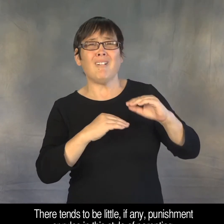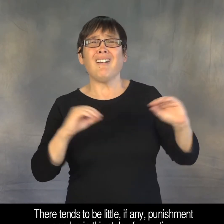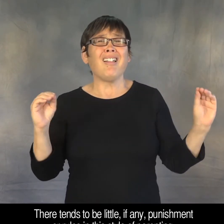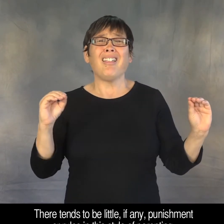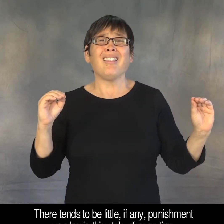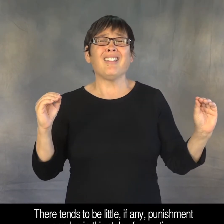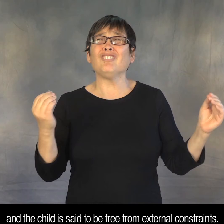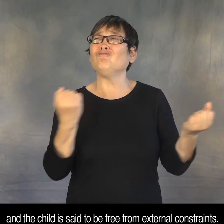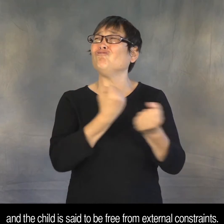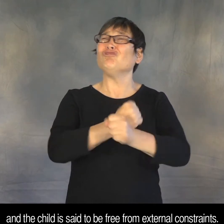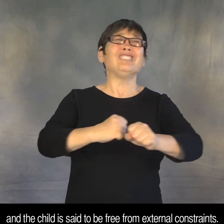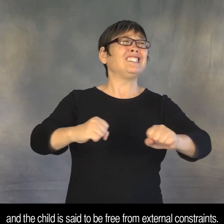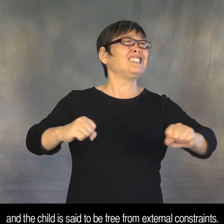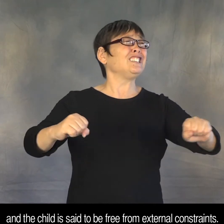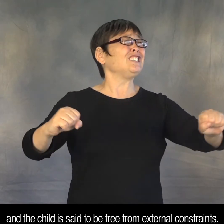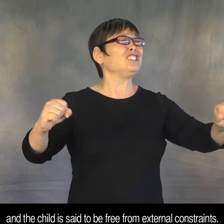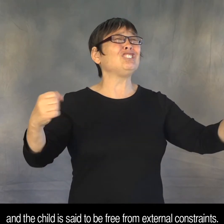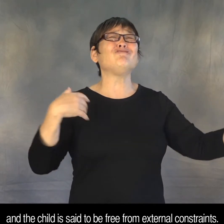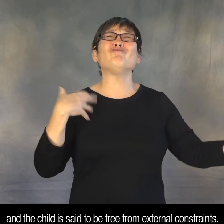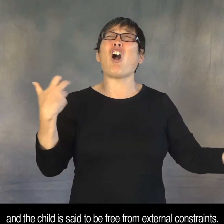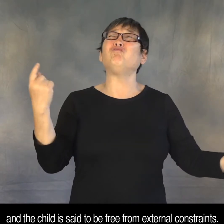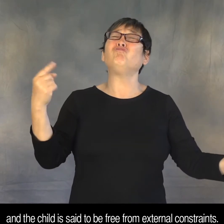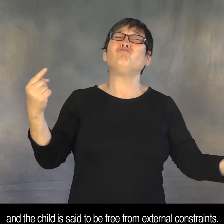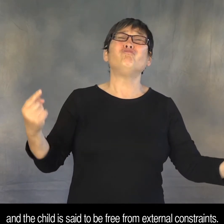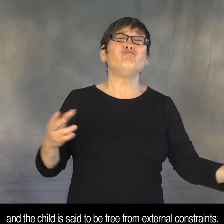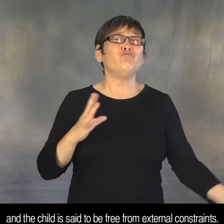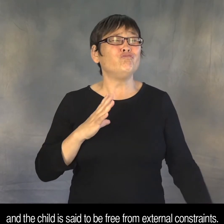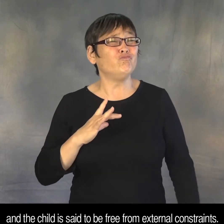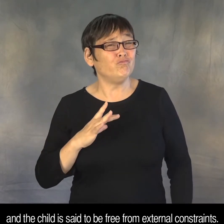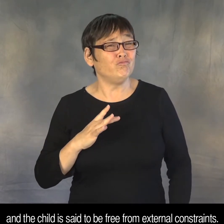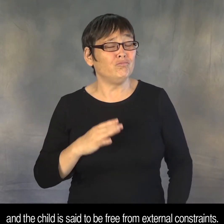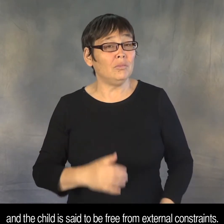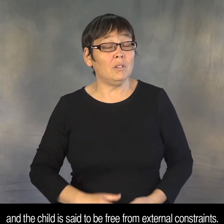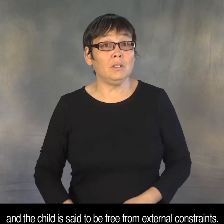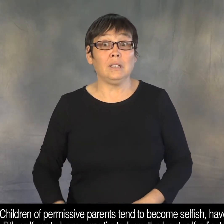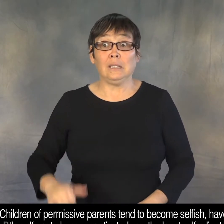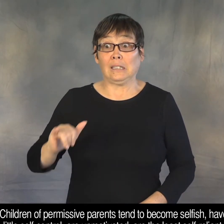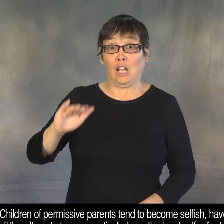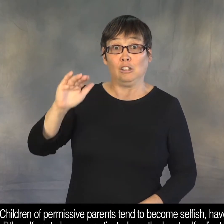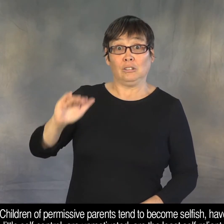parenting, and the child is said to be free from external constraints.